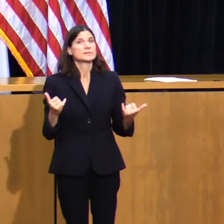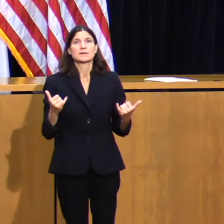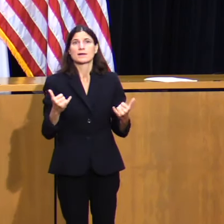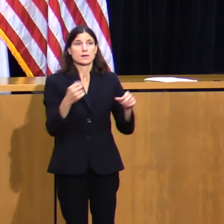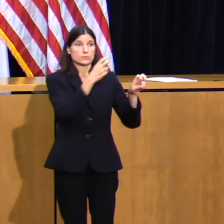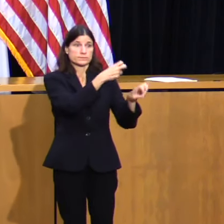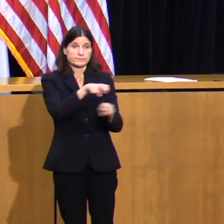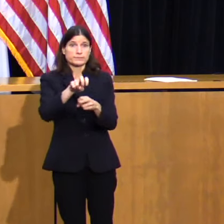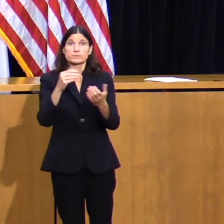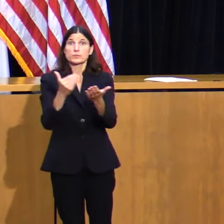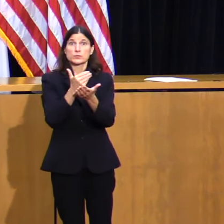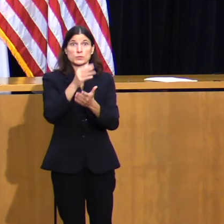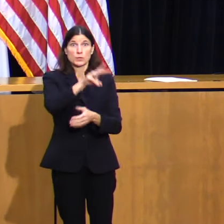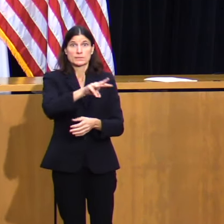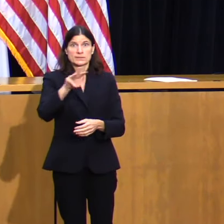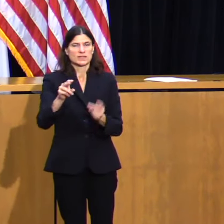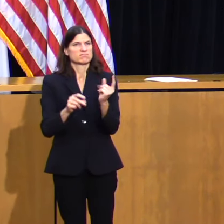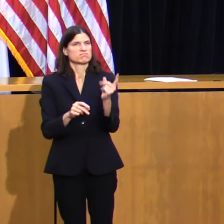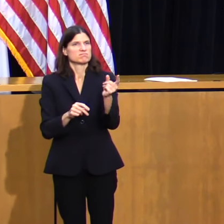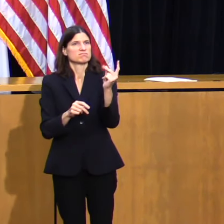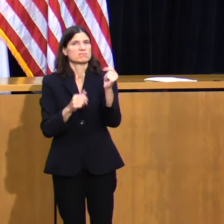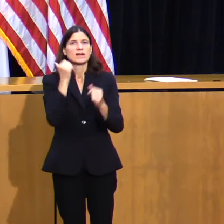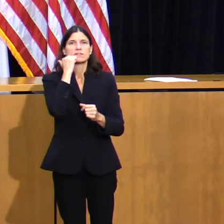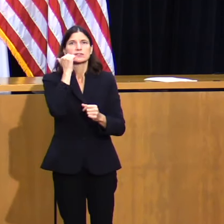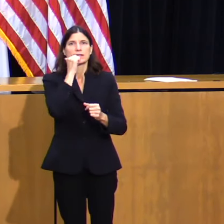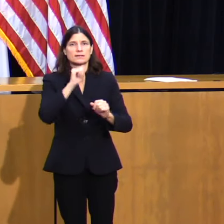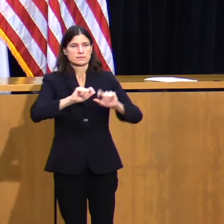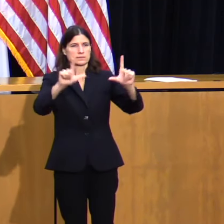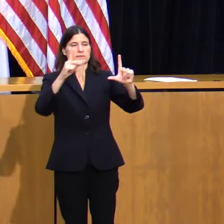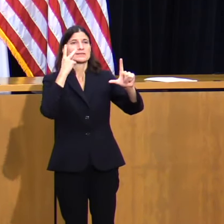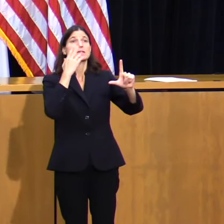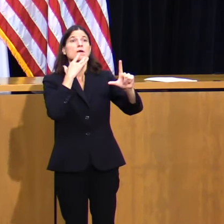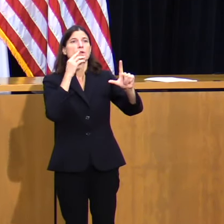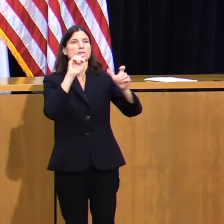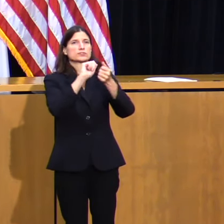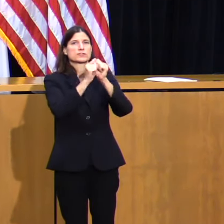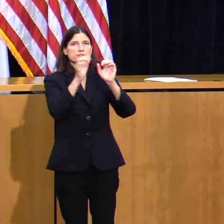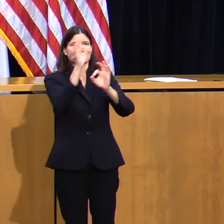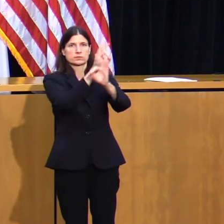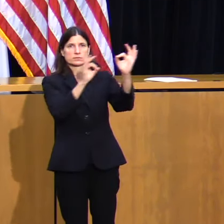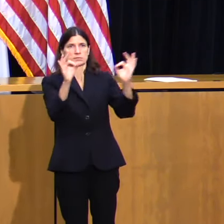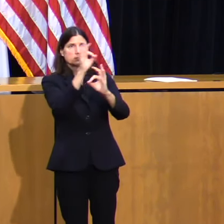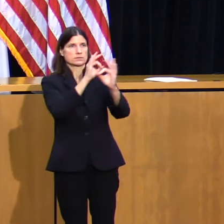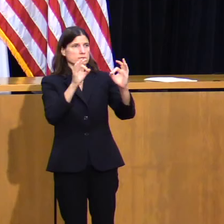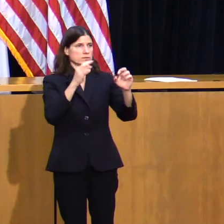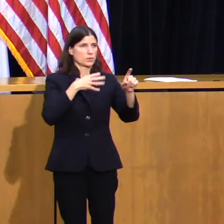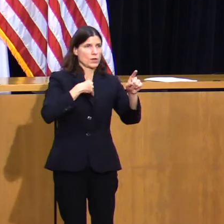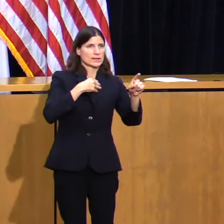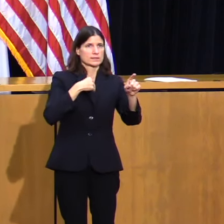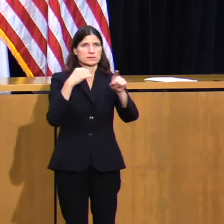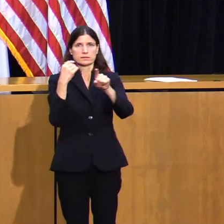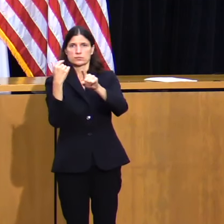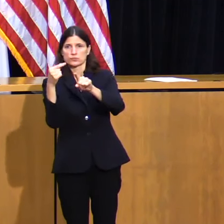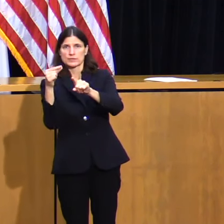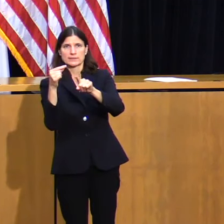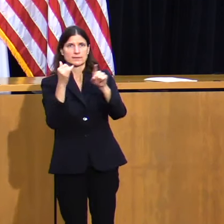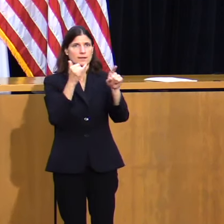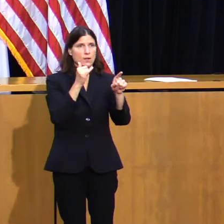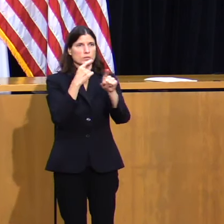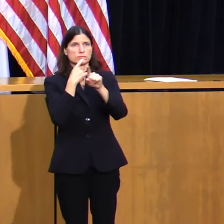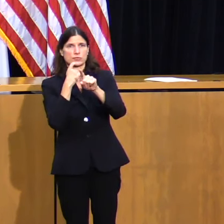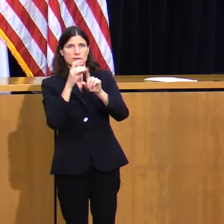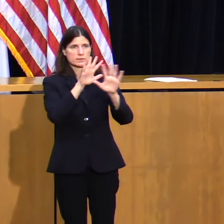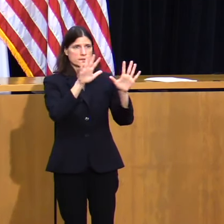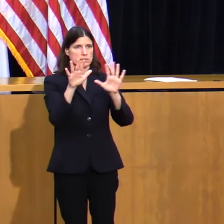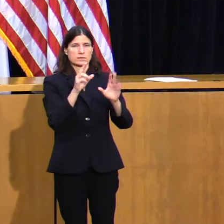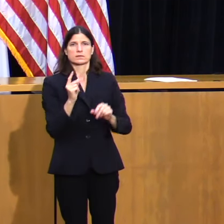systems upgrades to strengthen Maven and other DPH reporting systems. On this Friday night,